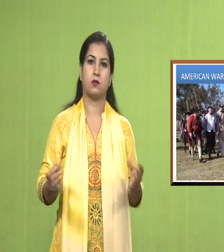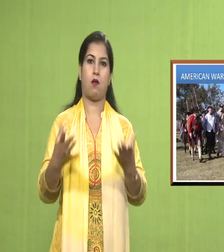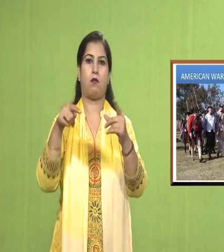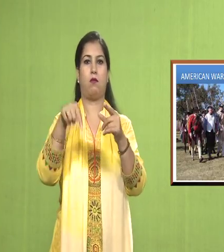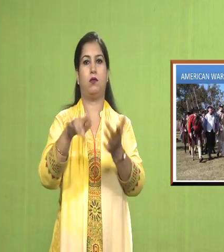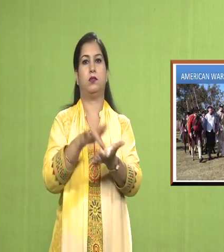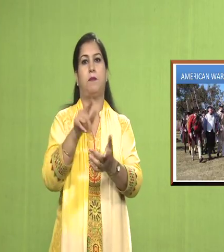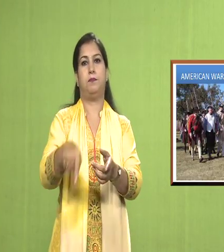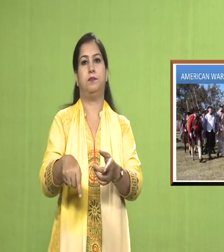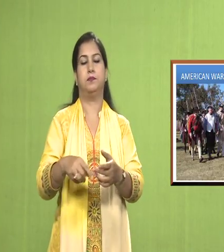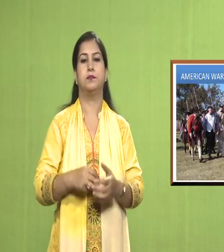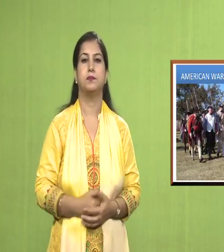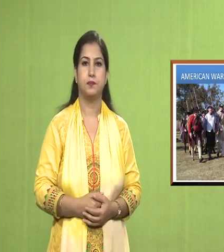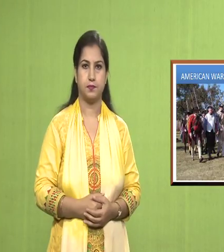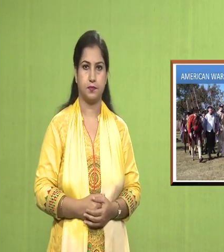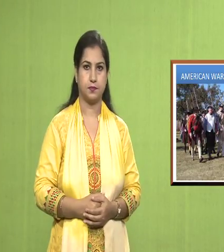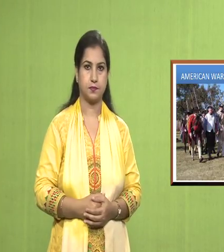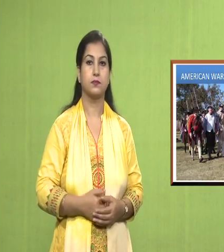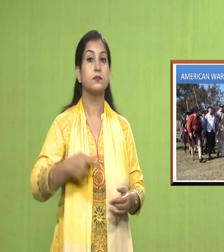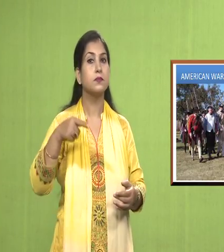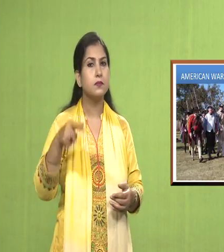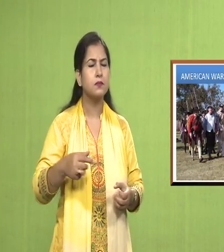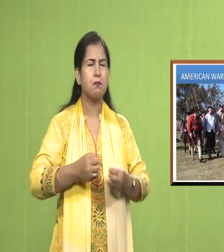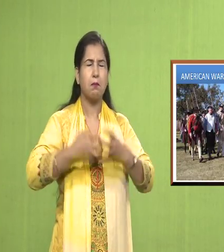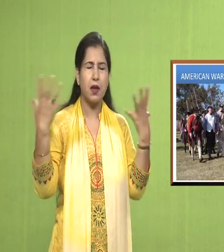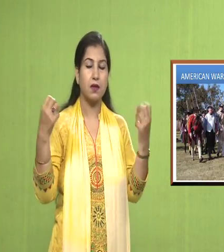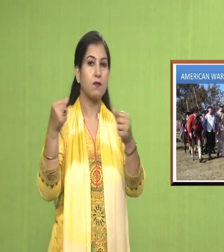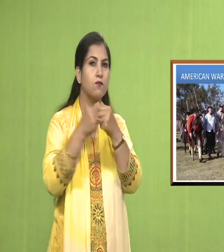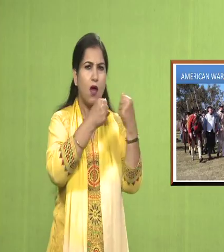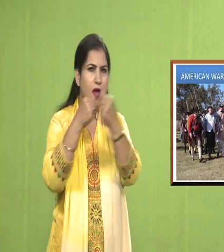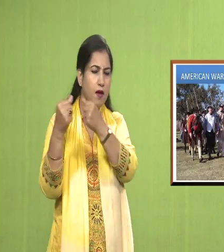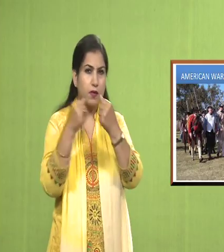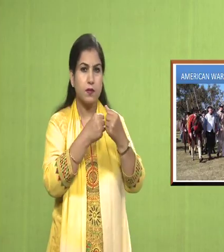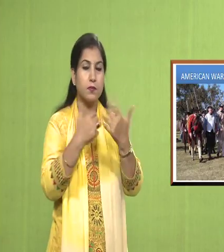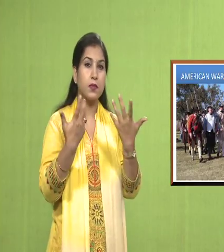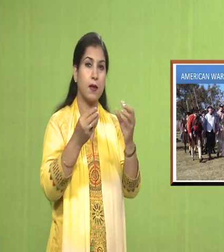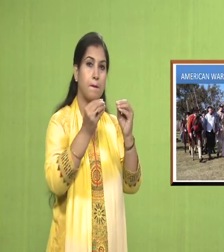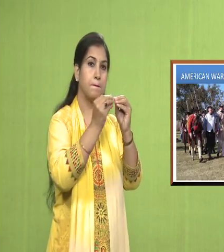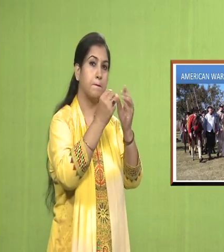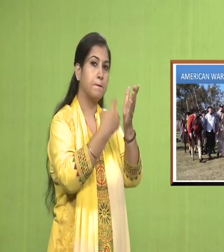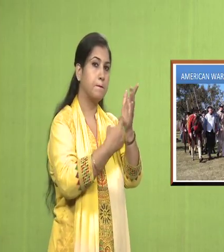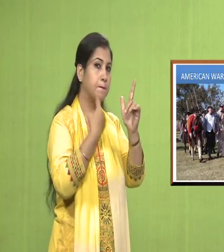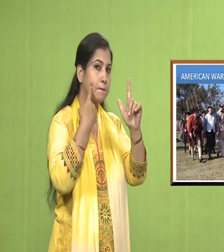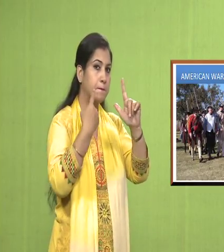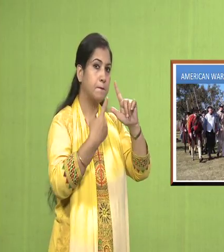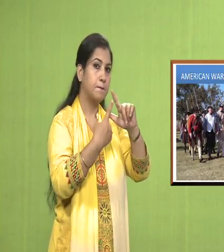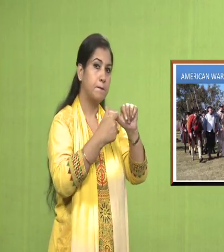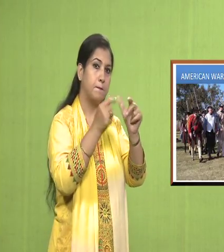American colonies. This led to many fights between Britain and its 13 American colonies.